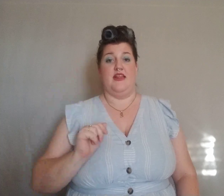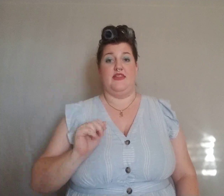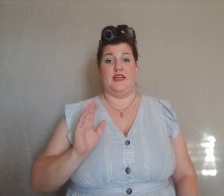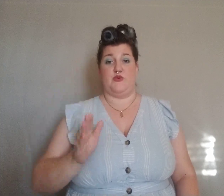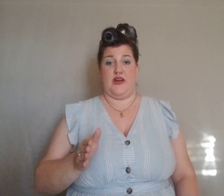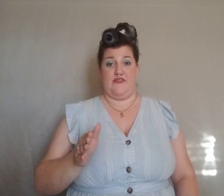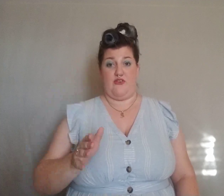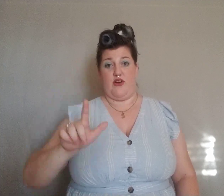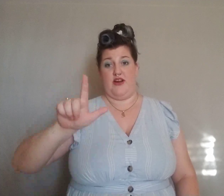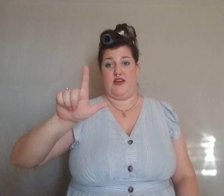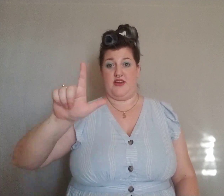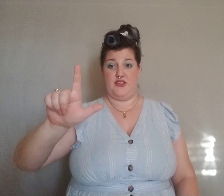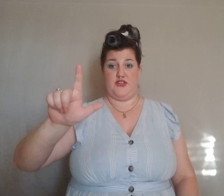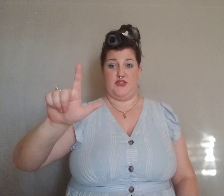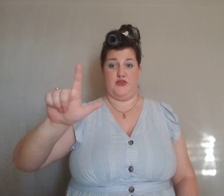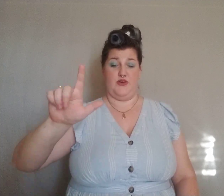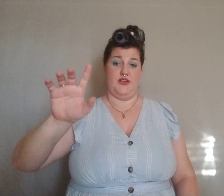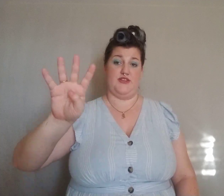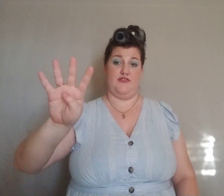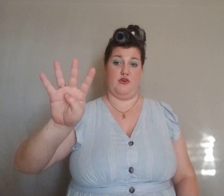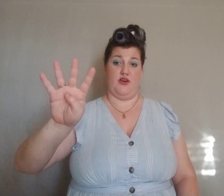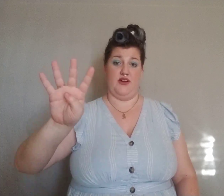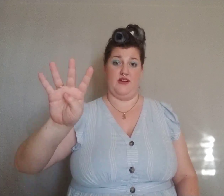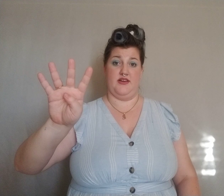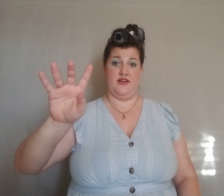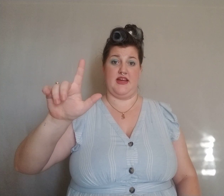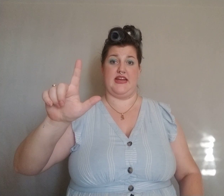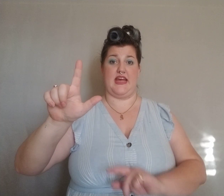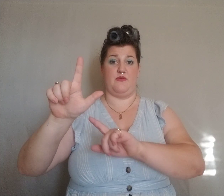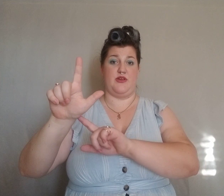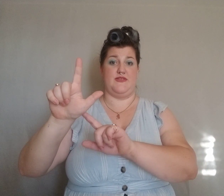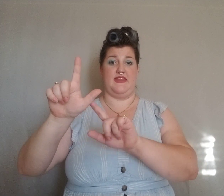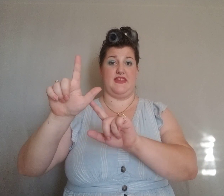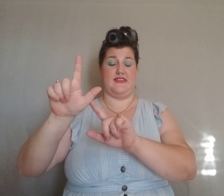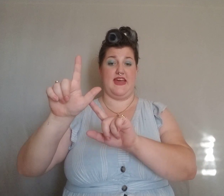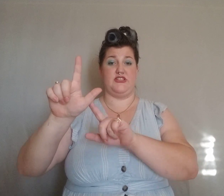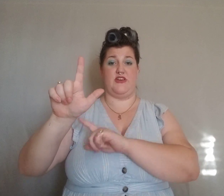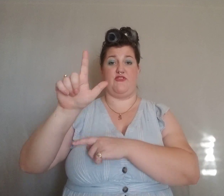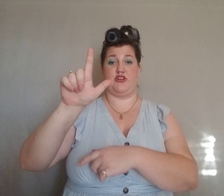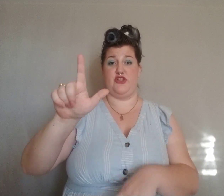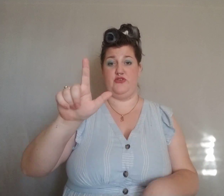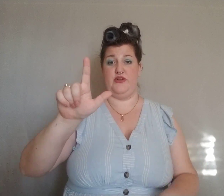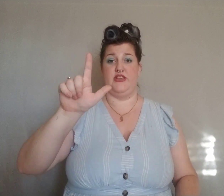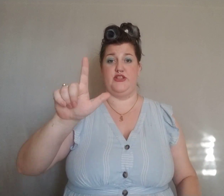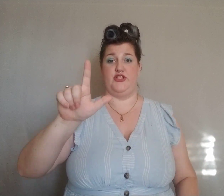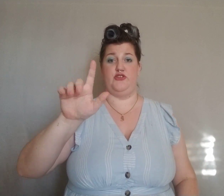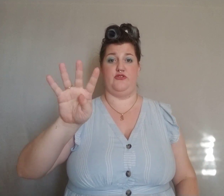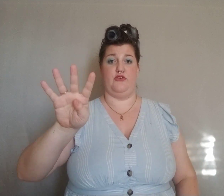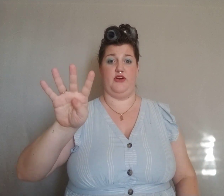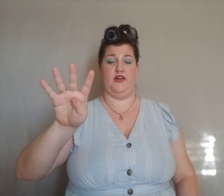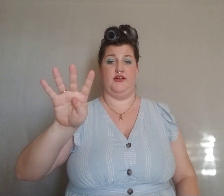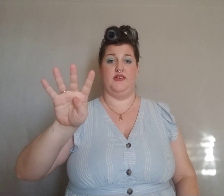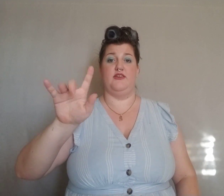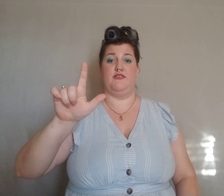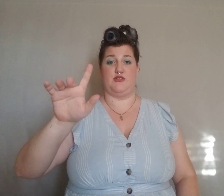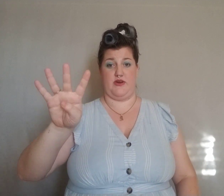Then 24, 2 to 4. And again, we're using this hand shape for 2, 2, 4 for